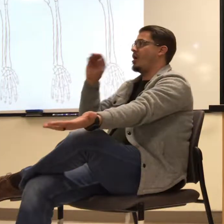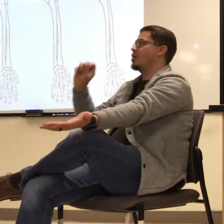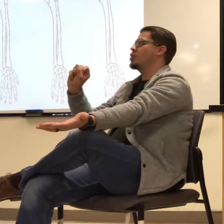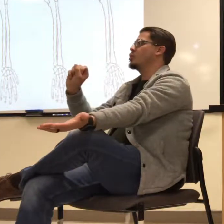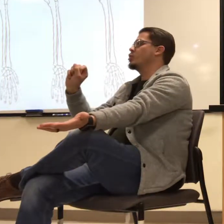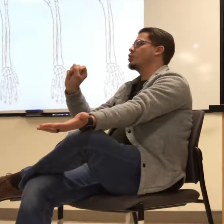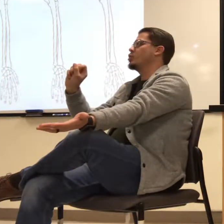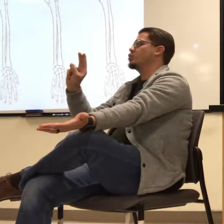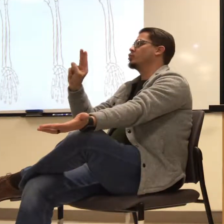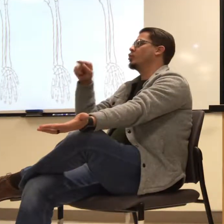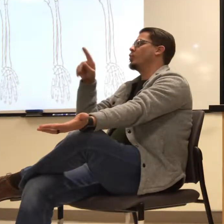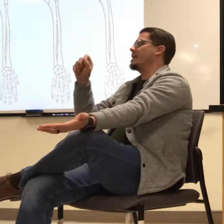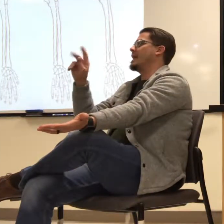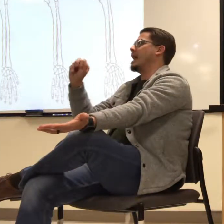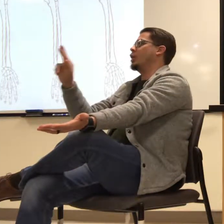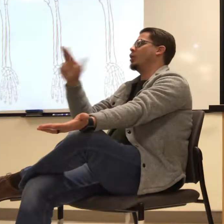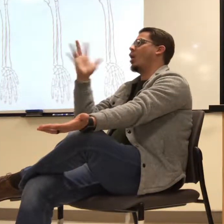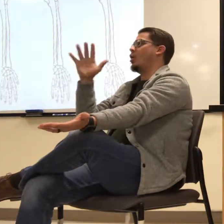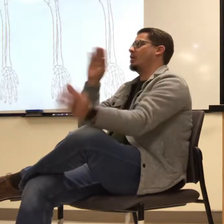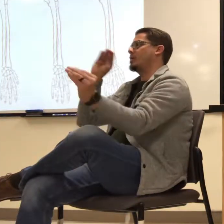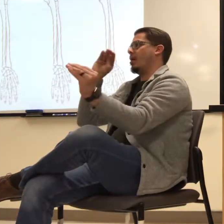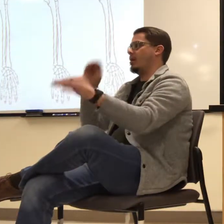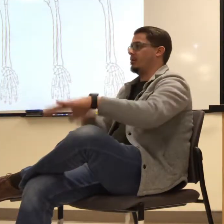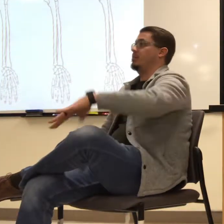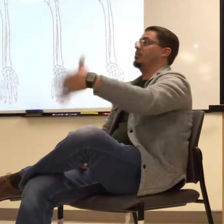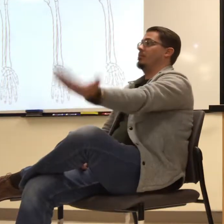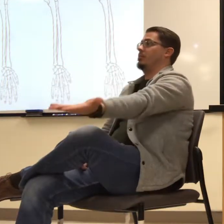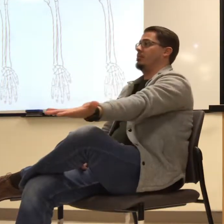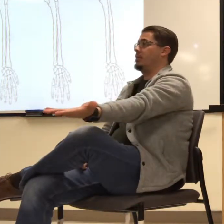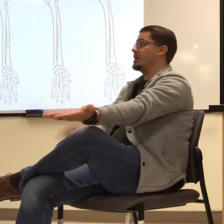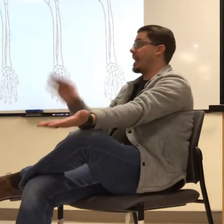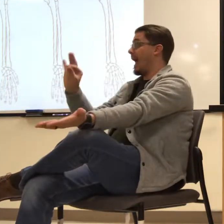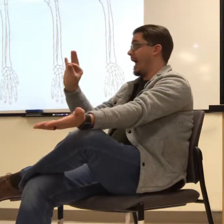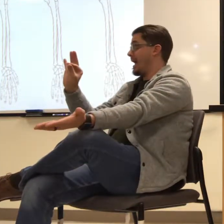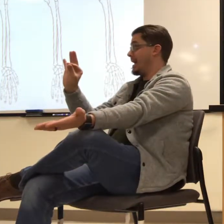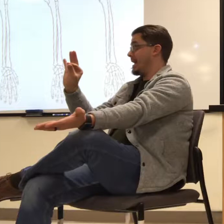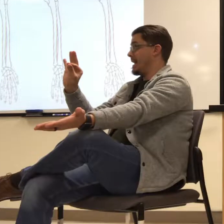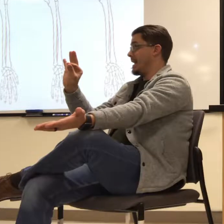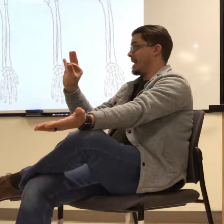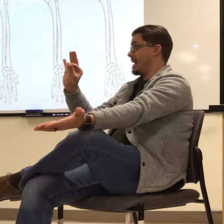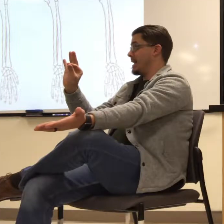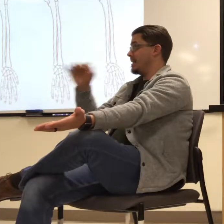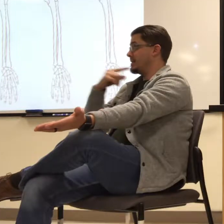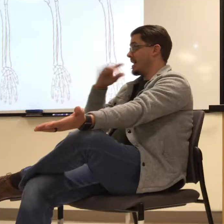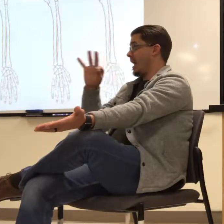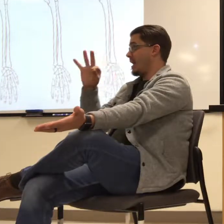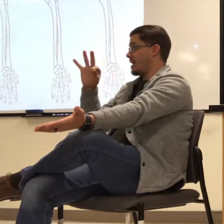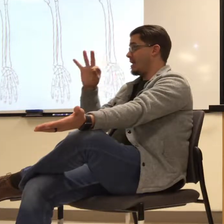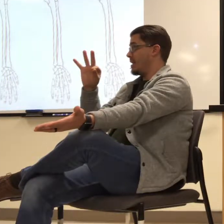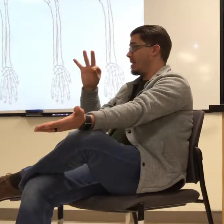But there are others. There's 9 others that are your study list.